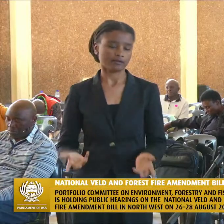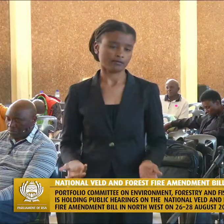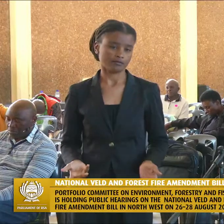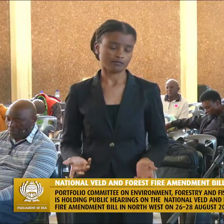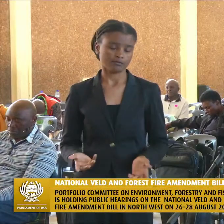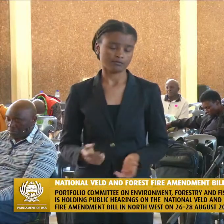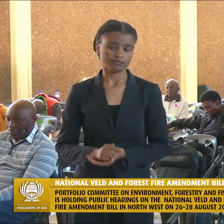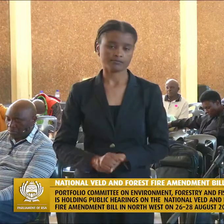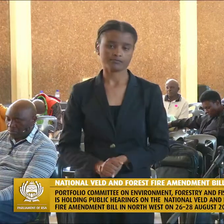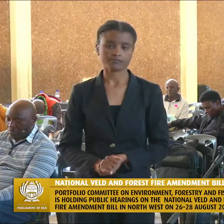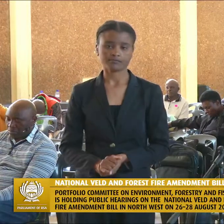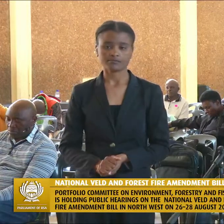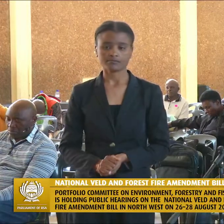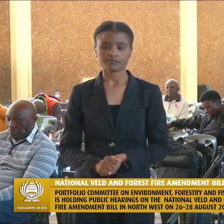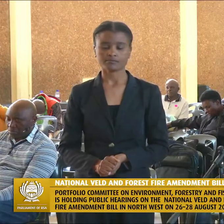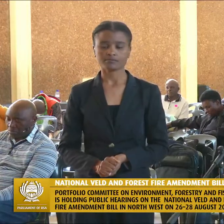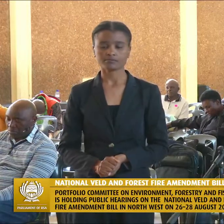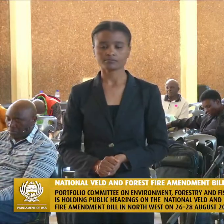fellas